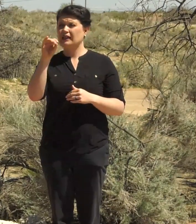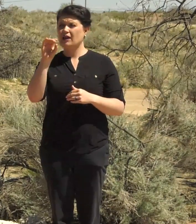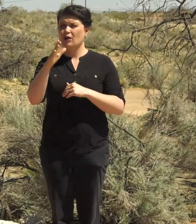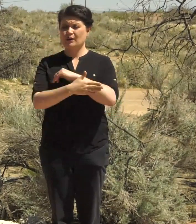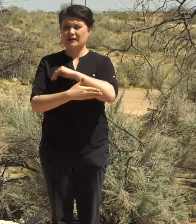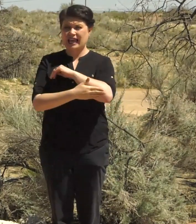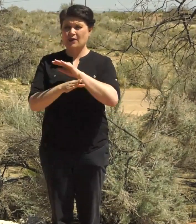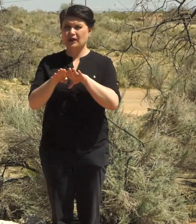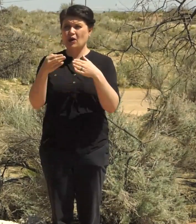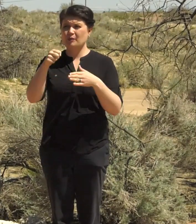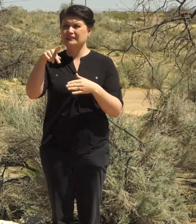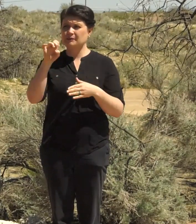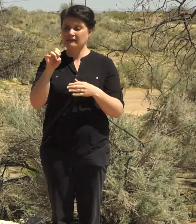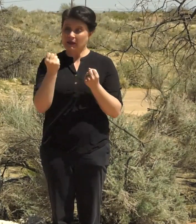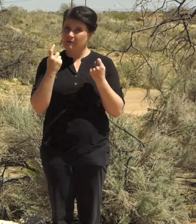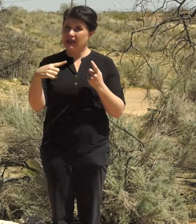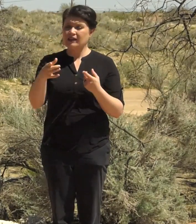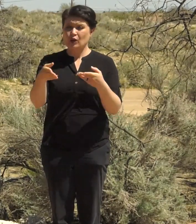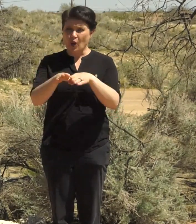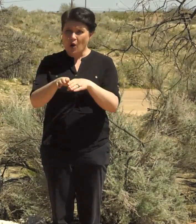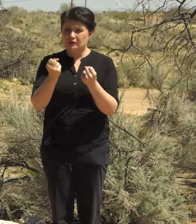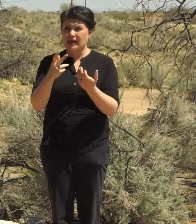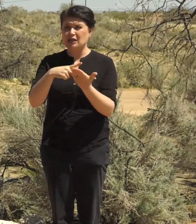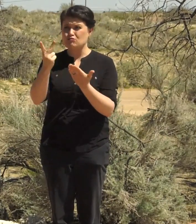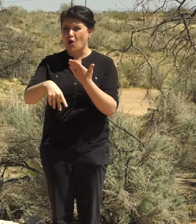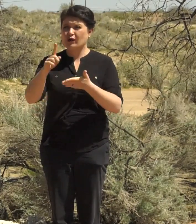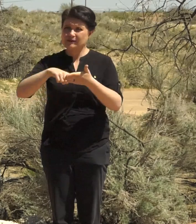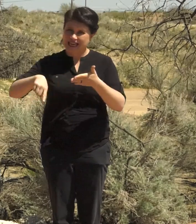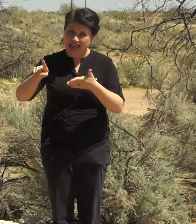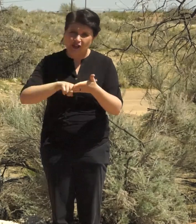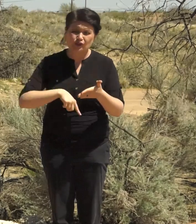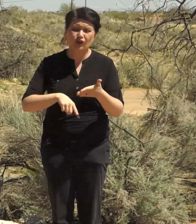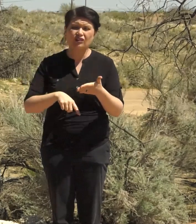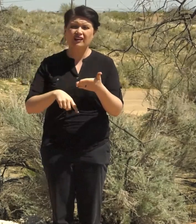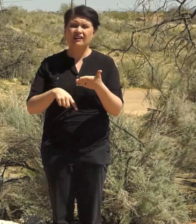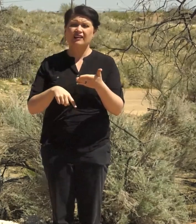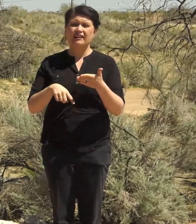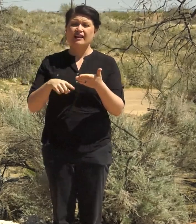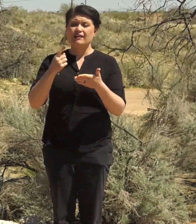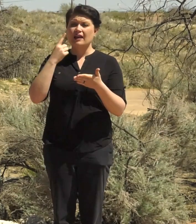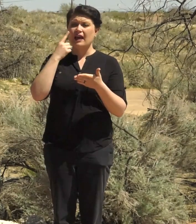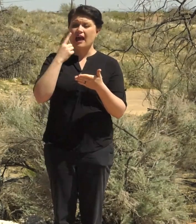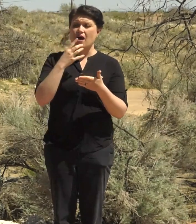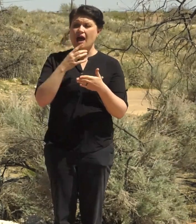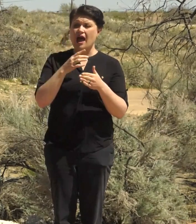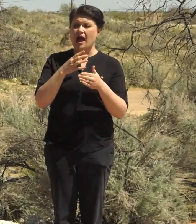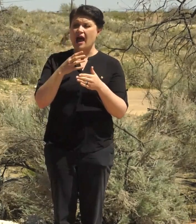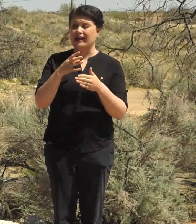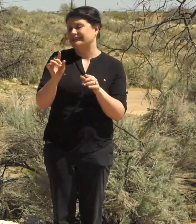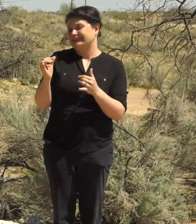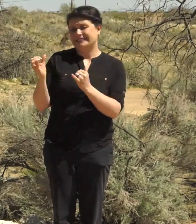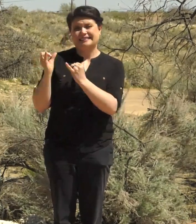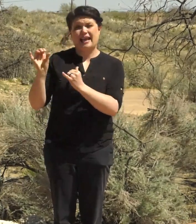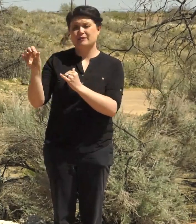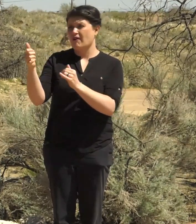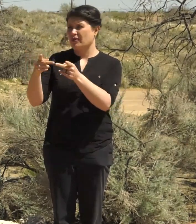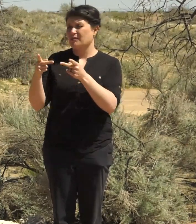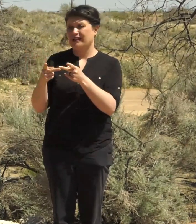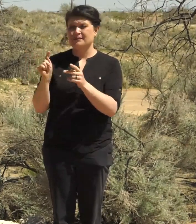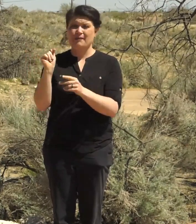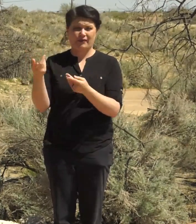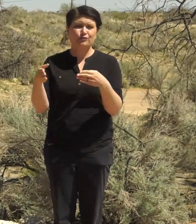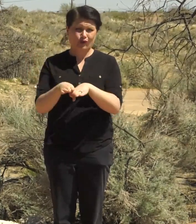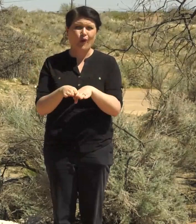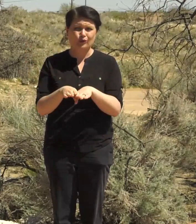closed. Many of our programs have been canceled. As for everyone else, bathroom facilities are closed